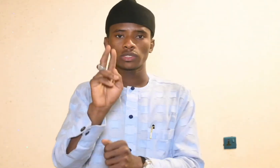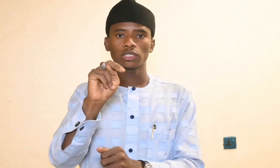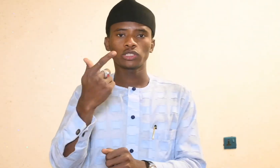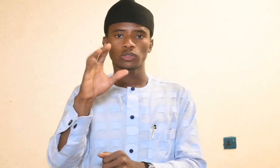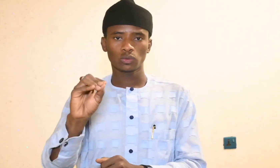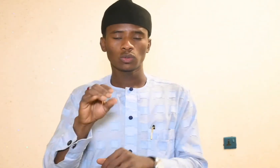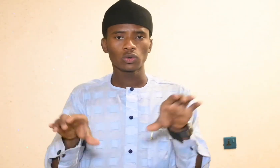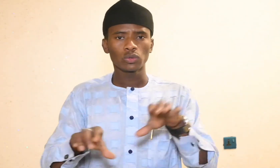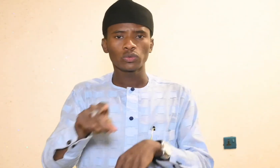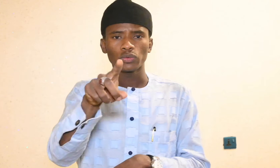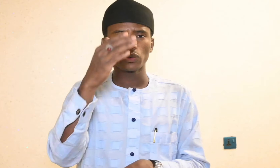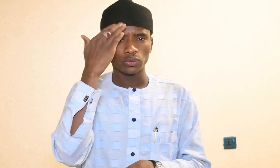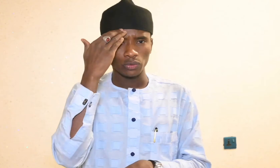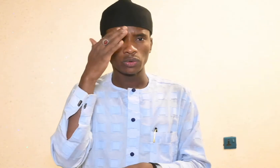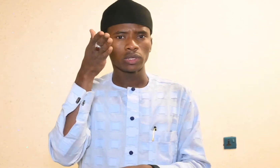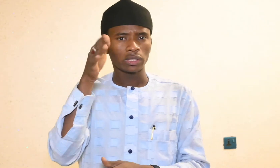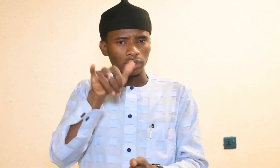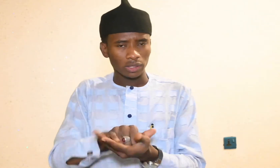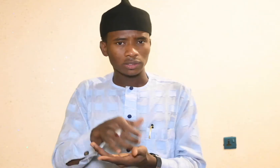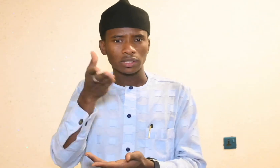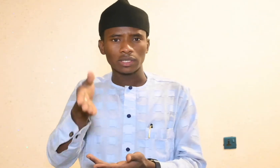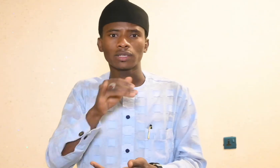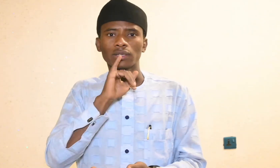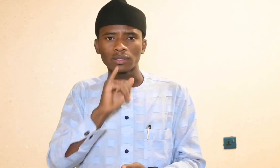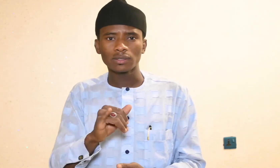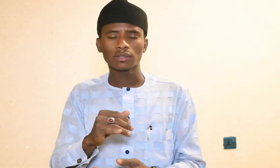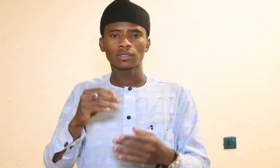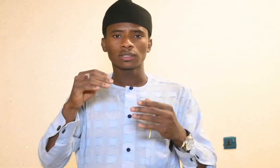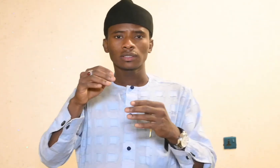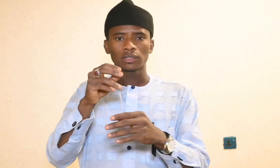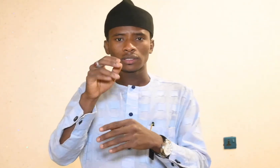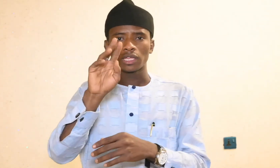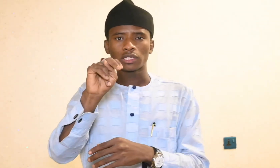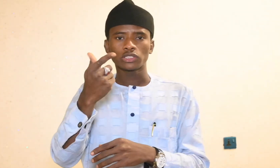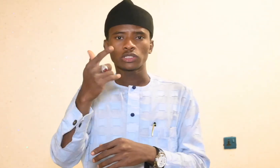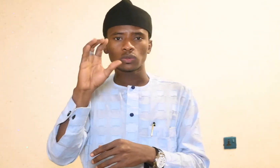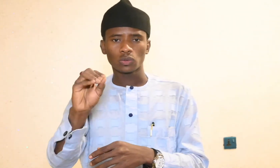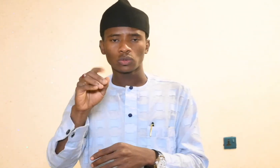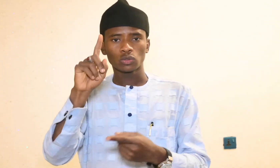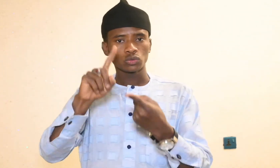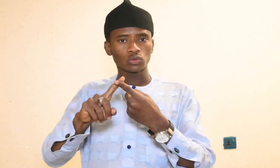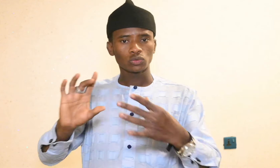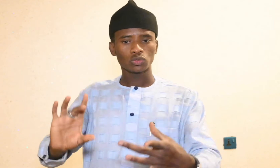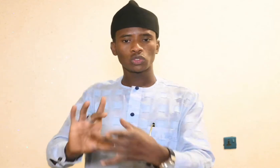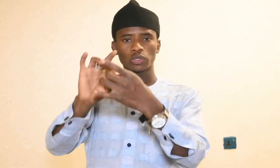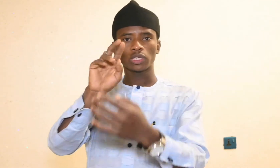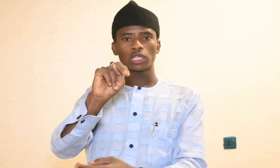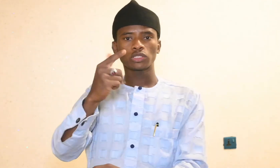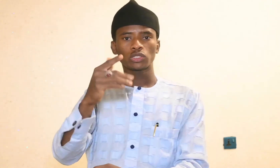know that there are estimated 10 million NGOs in the world? The term NGO was created in Article 71